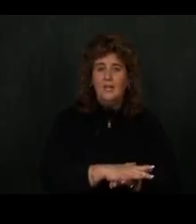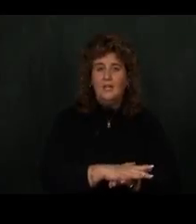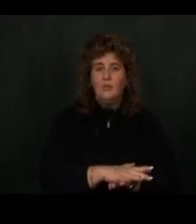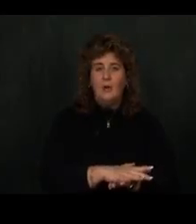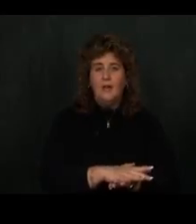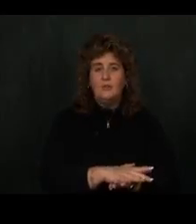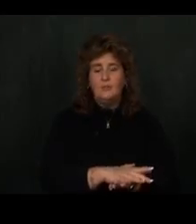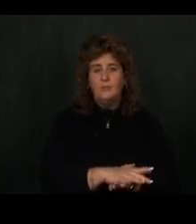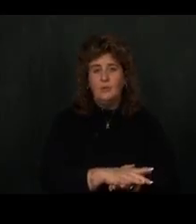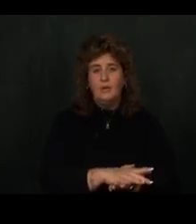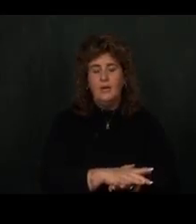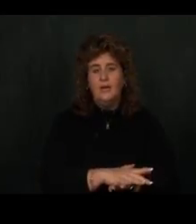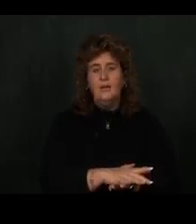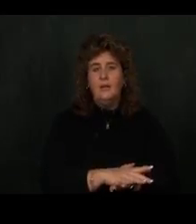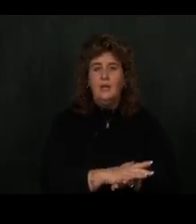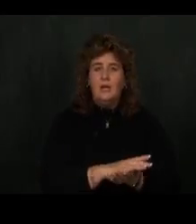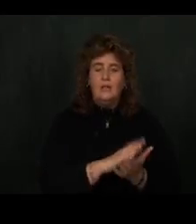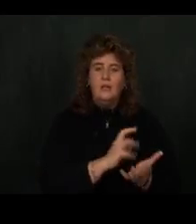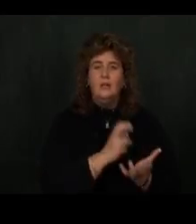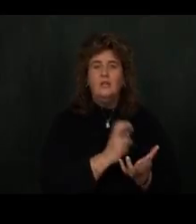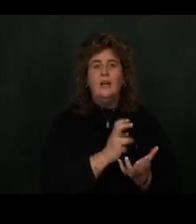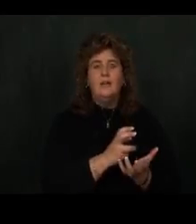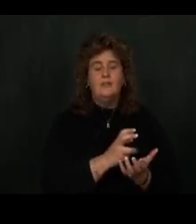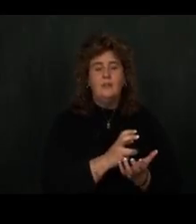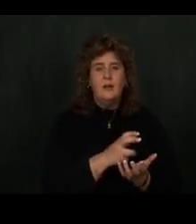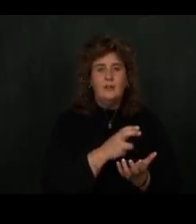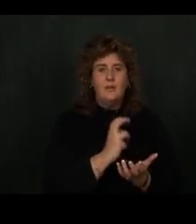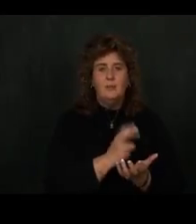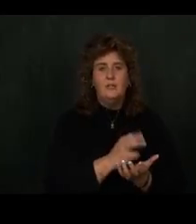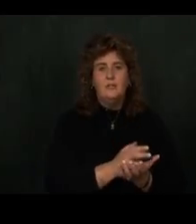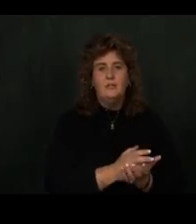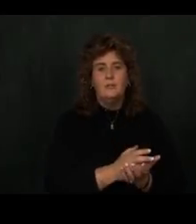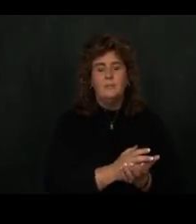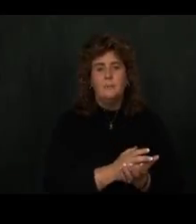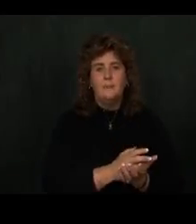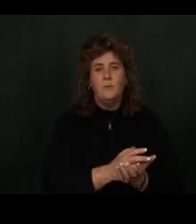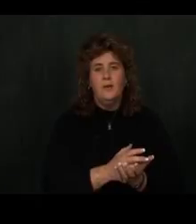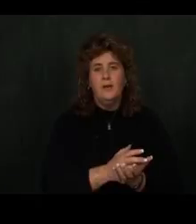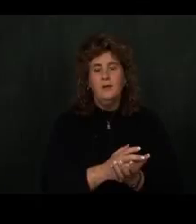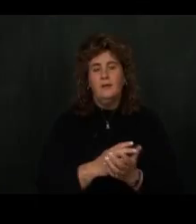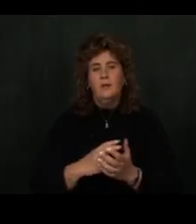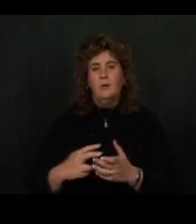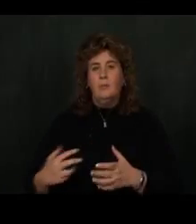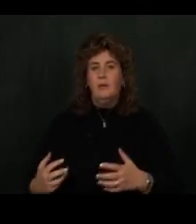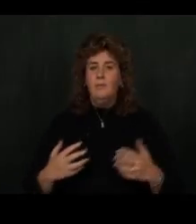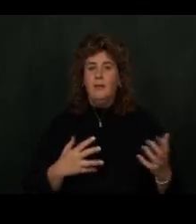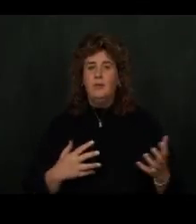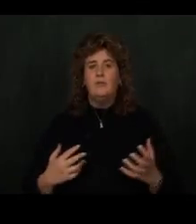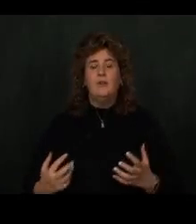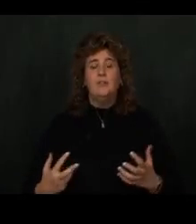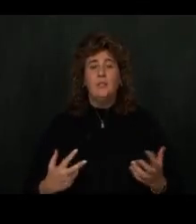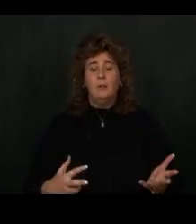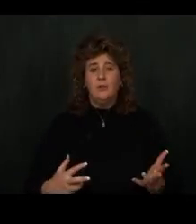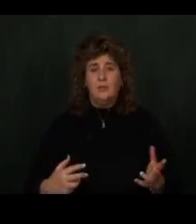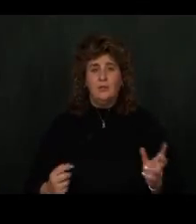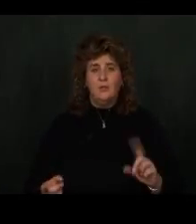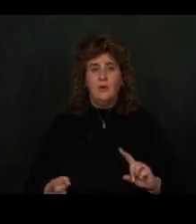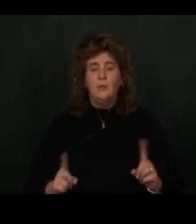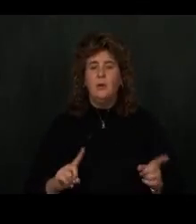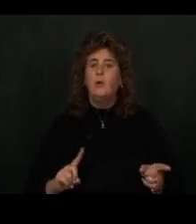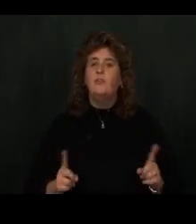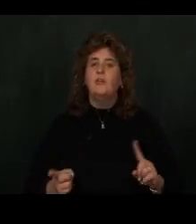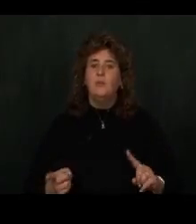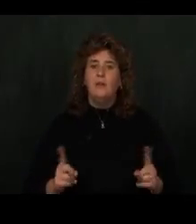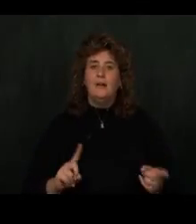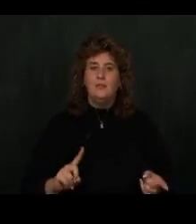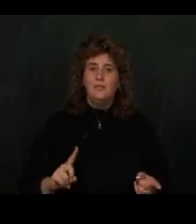cutaneous anthrax, okay? A little less edematous, okay? But it may look very similar to that. So that would